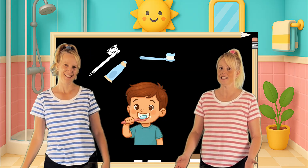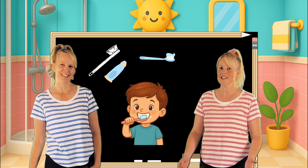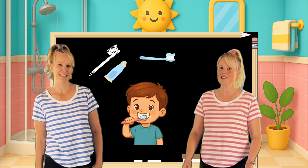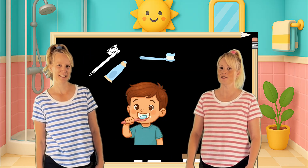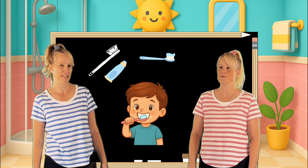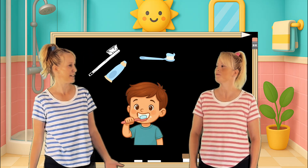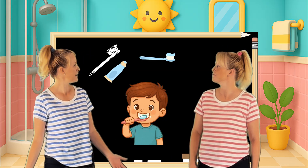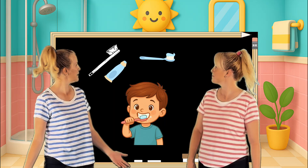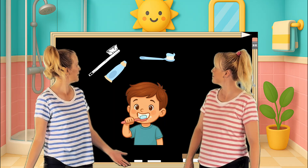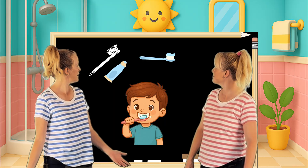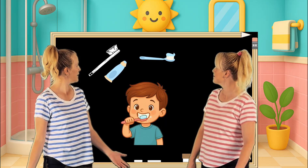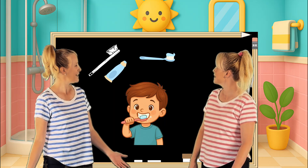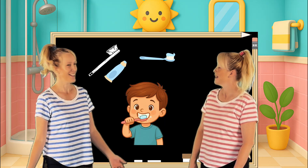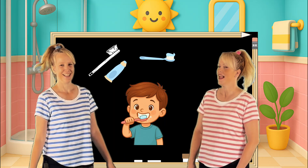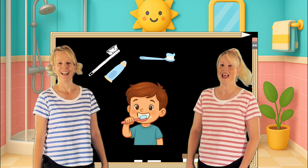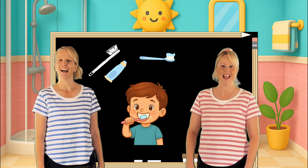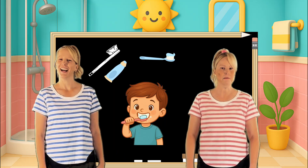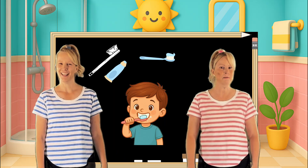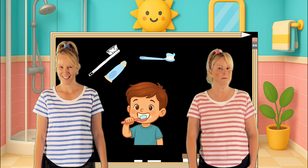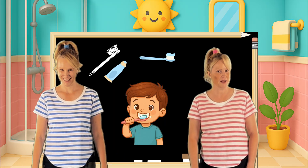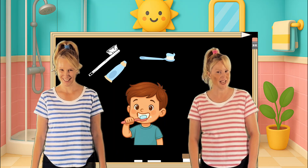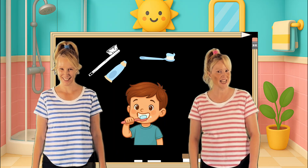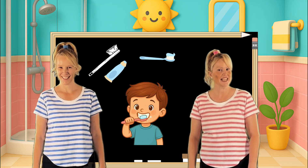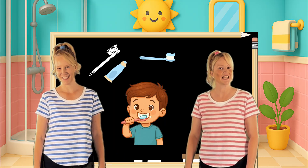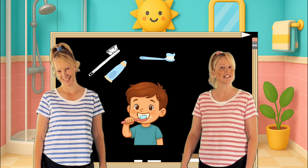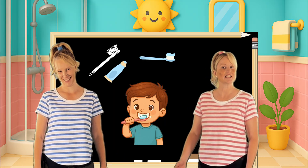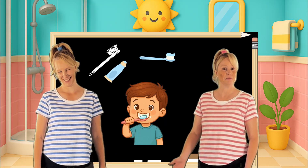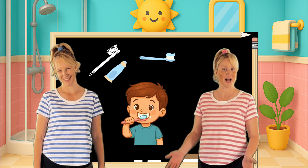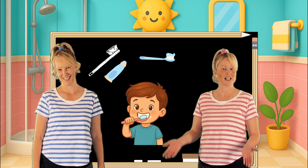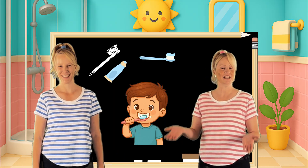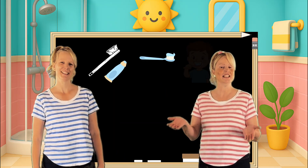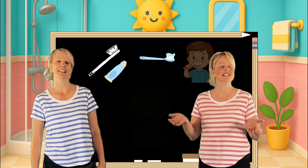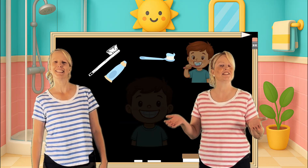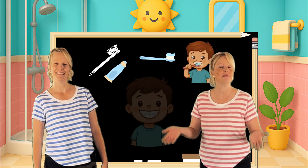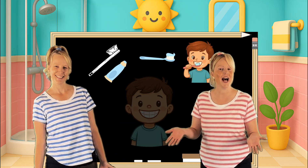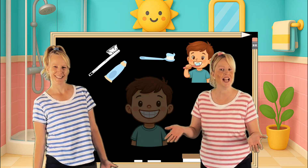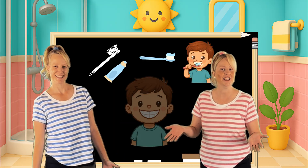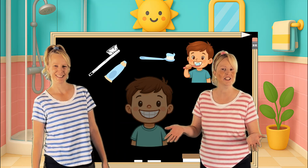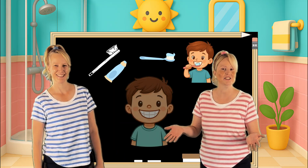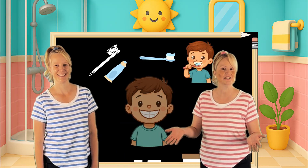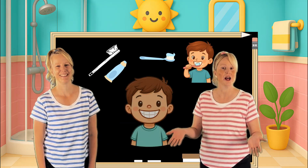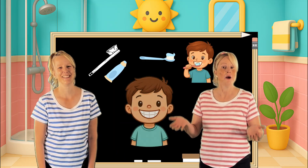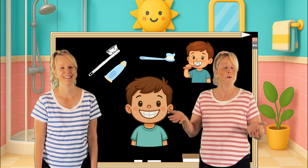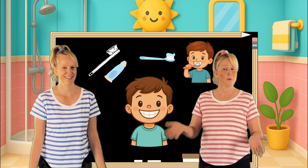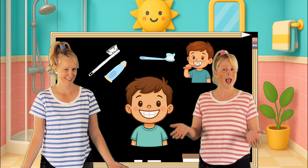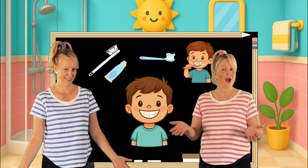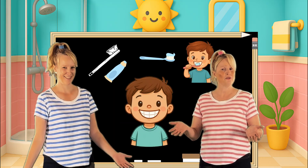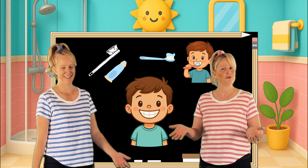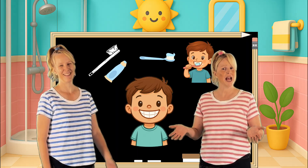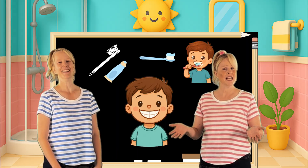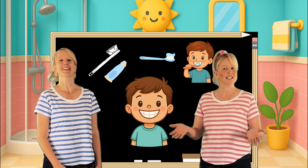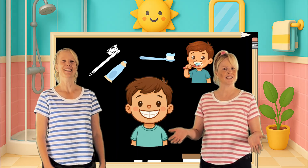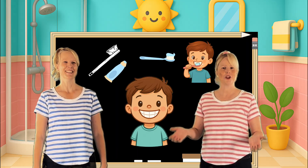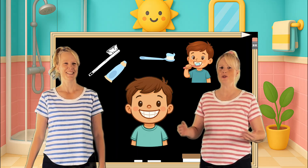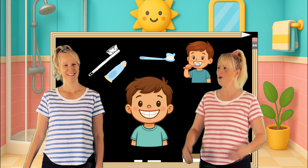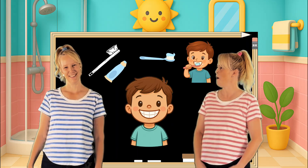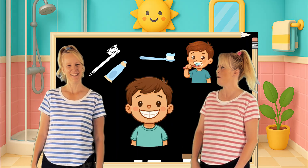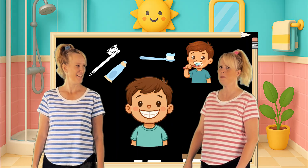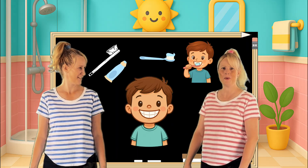last, a big sparkly smile. Wow, friends, you're